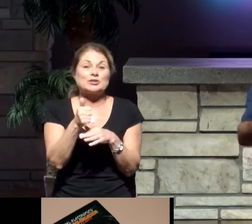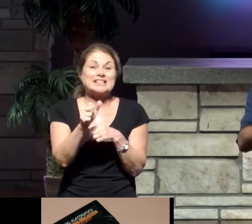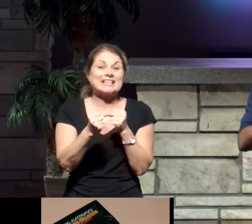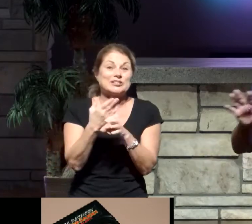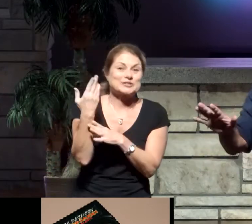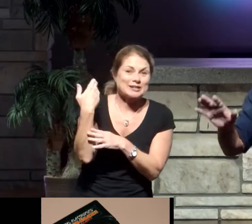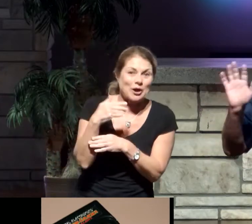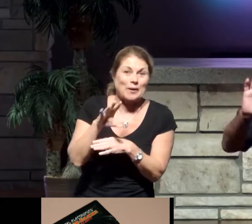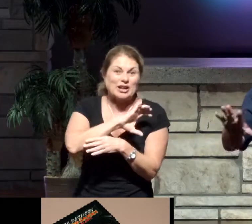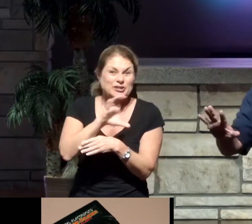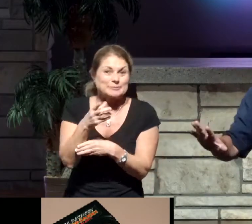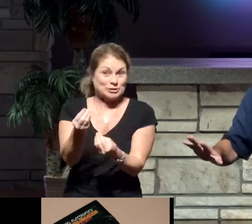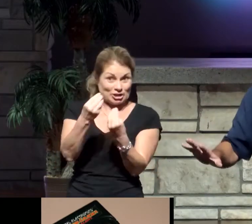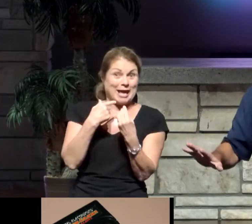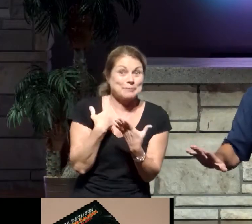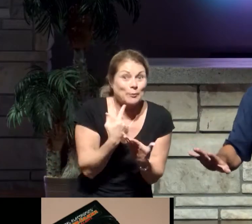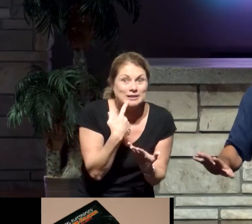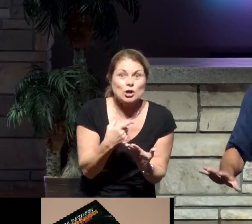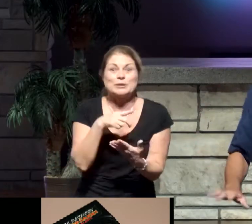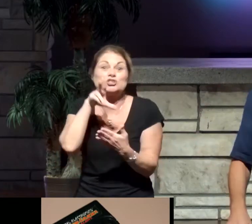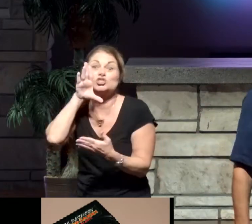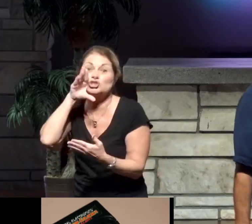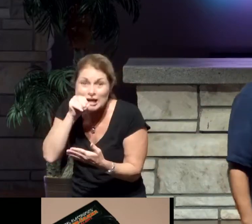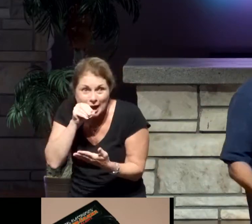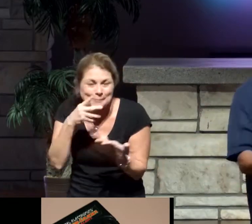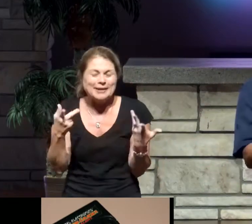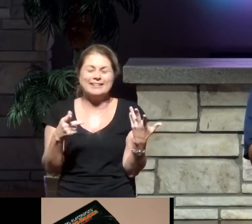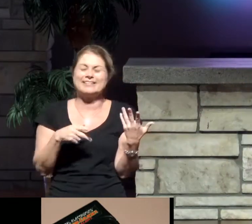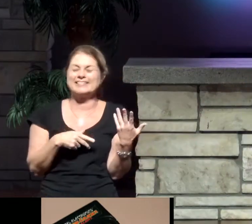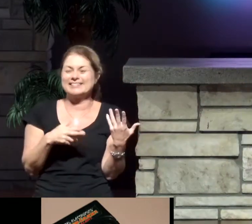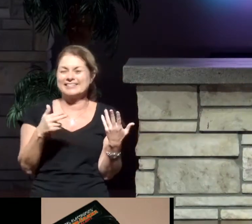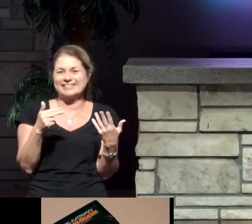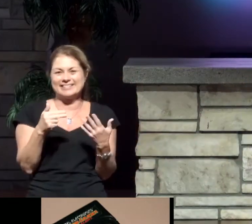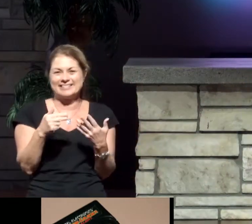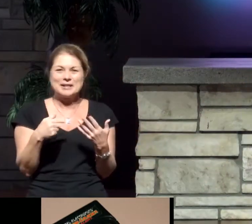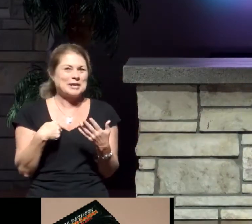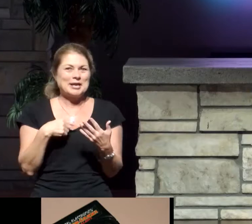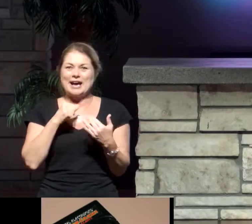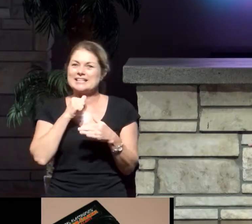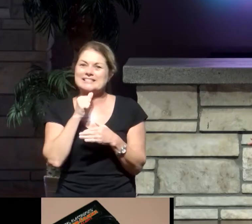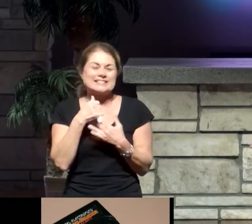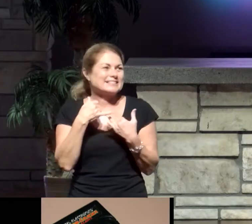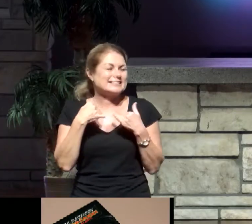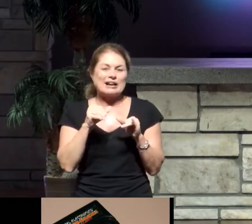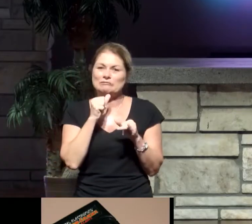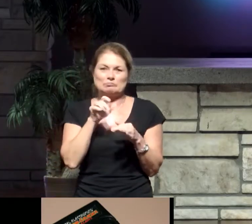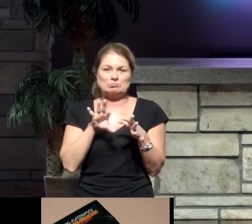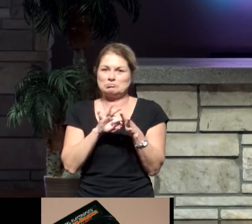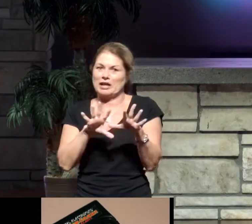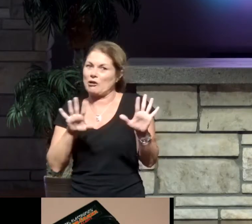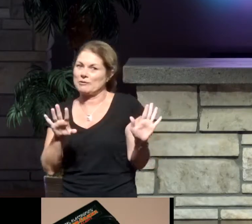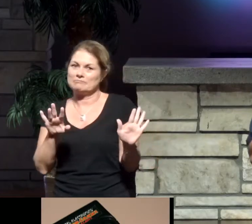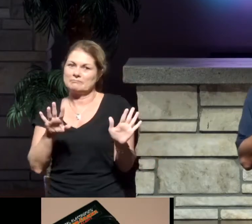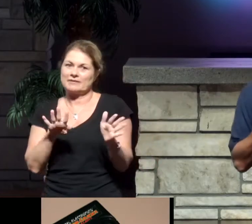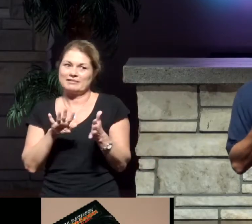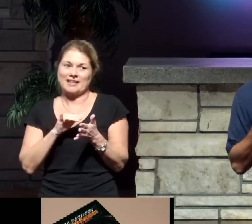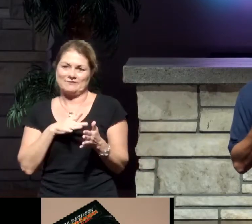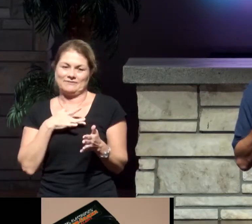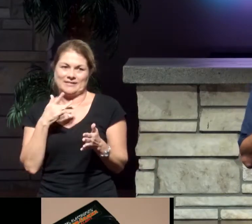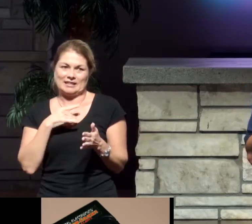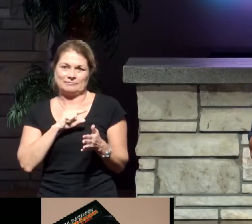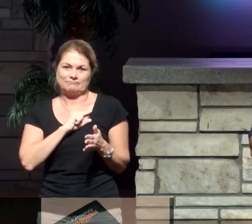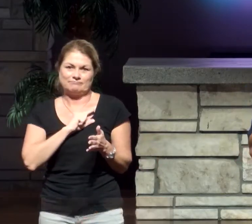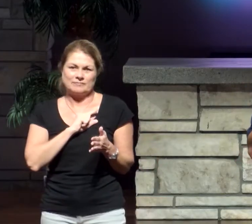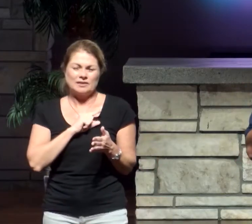gave me one and told me to shut up. That was it. It was over with. Okay, but I still haven't let go of it. We so often do that when people hurt us, don't